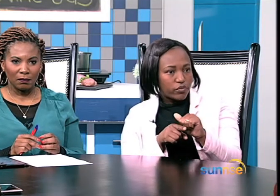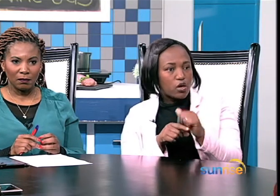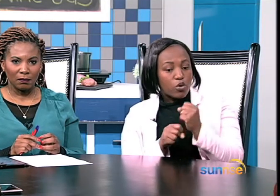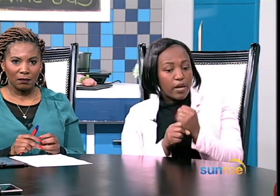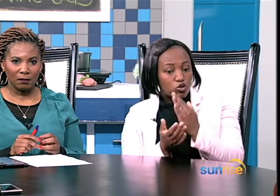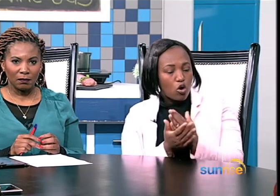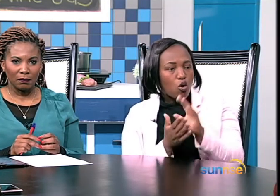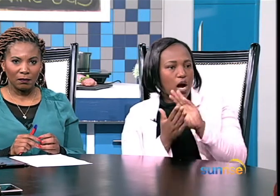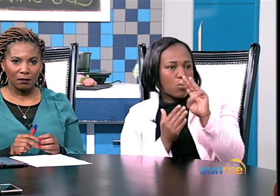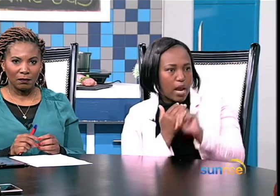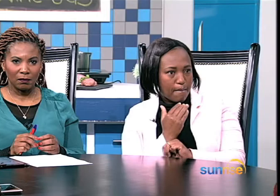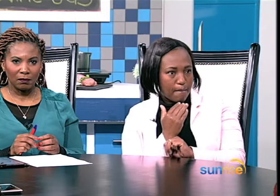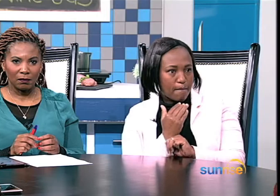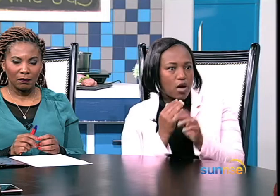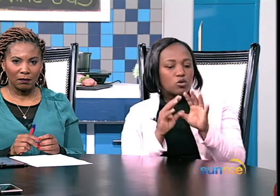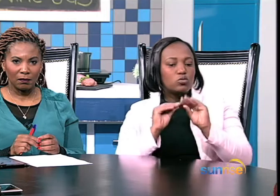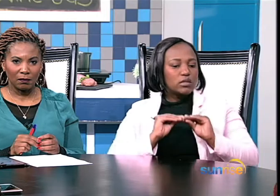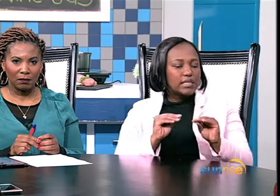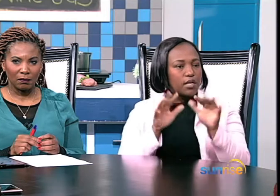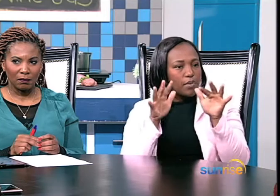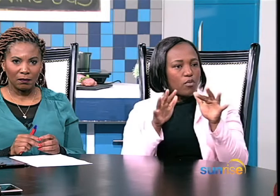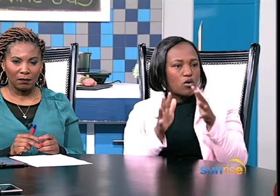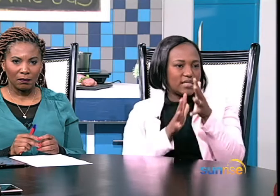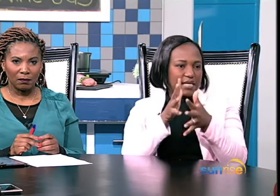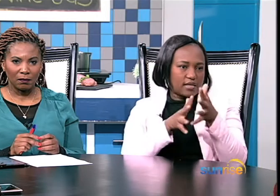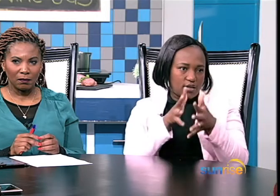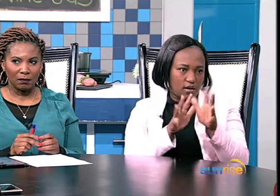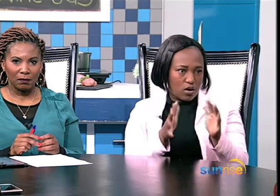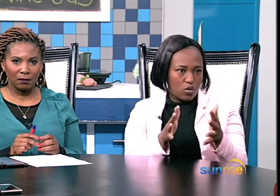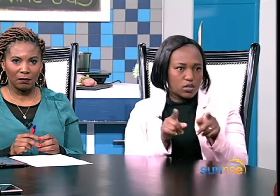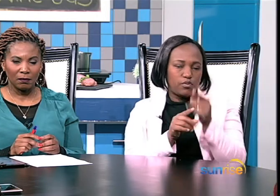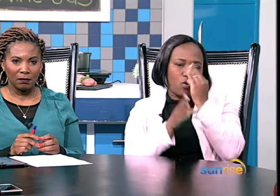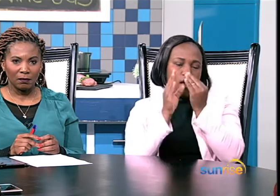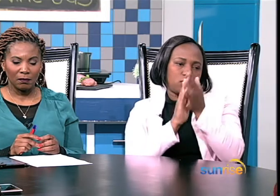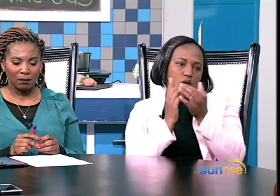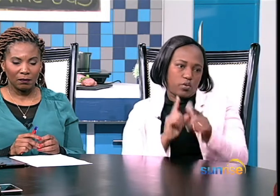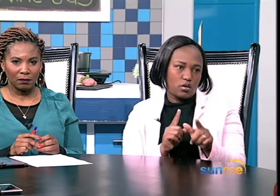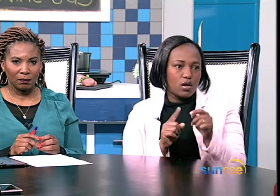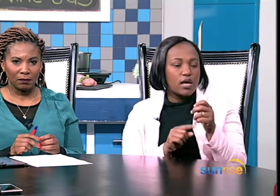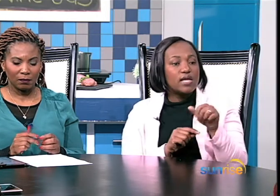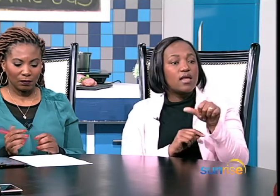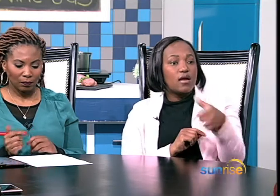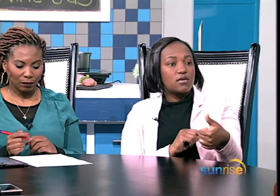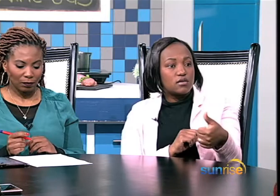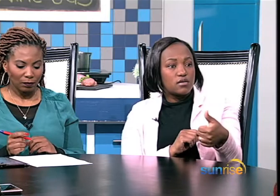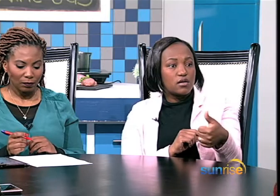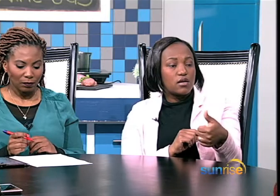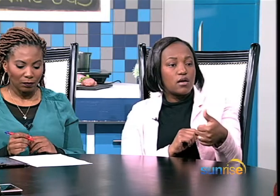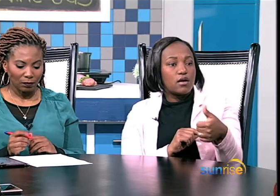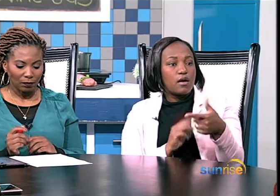curriculum meant to teach people on how to sign and how to learn through sign language. The next thing would be the schools. The Department of